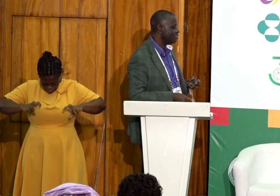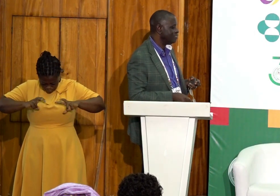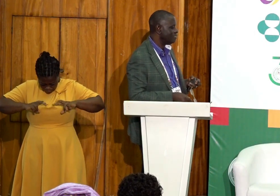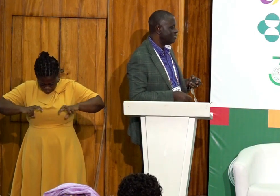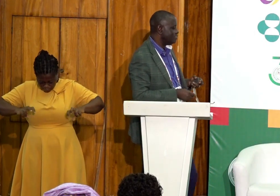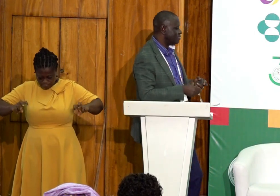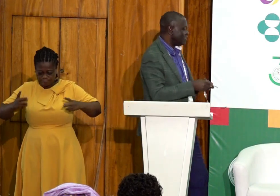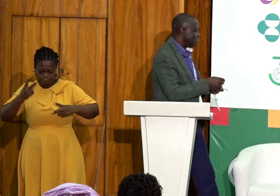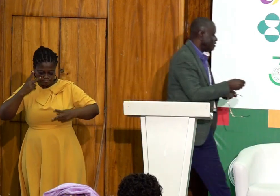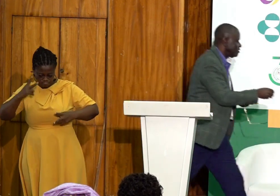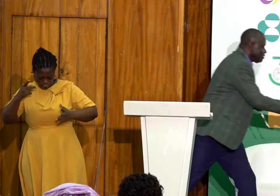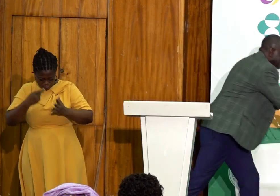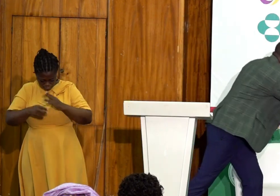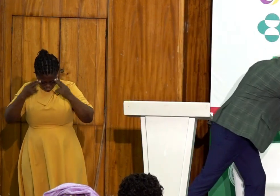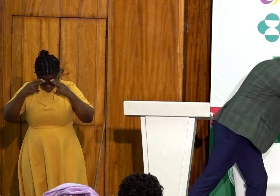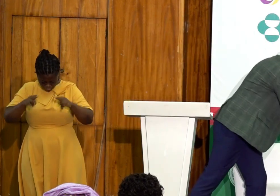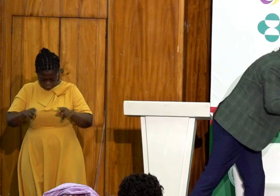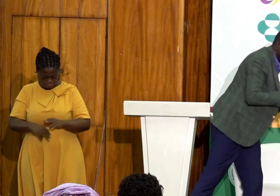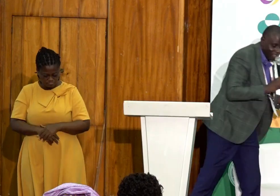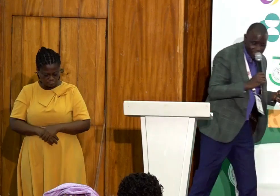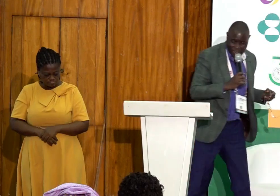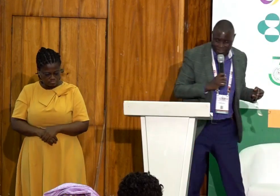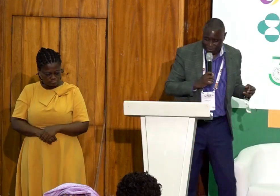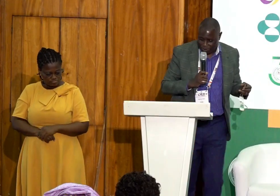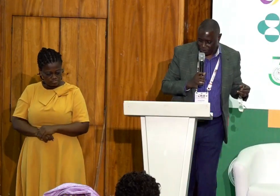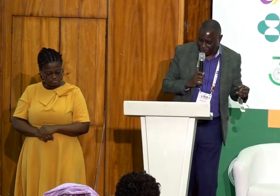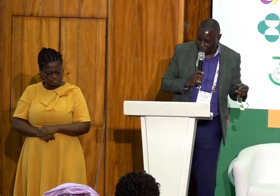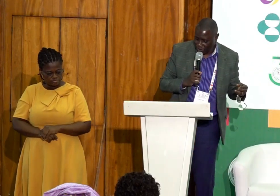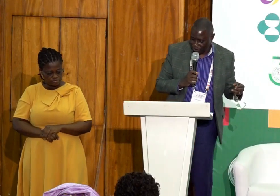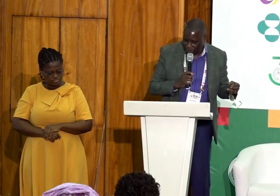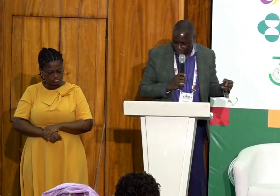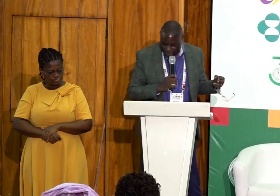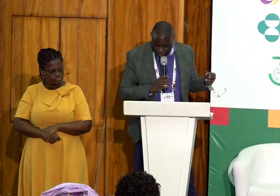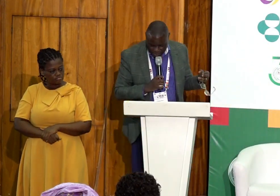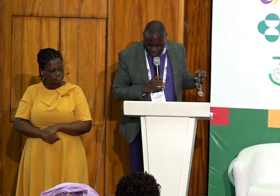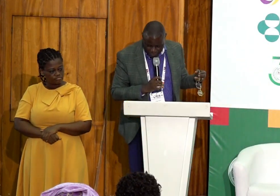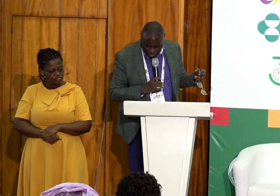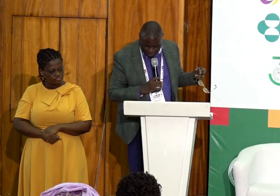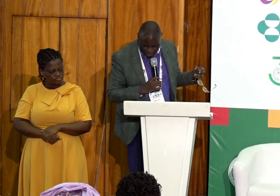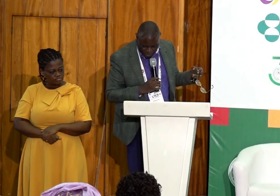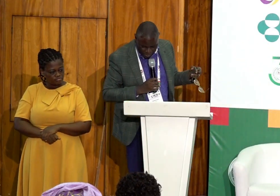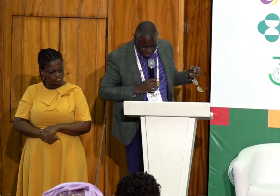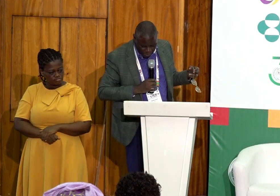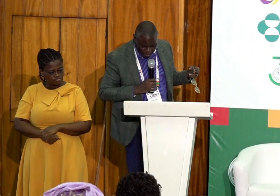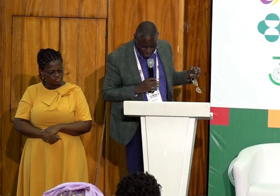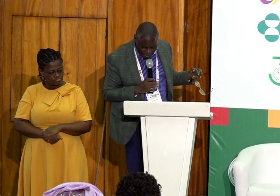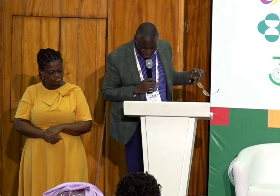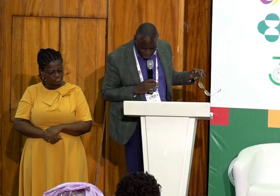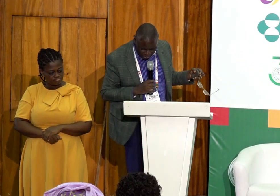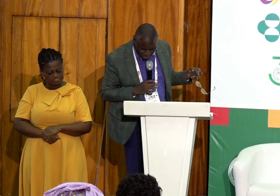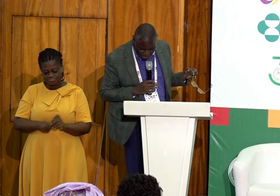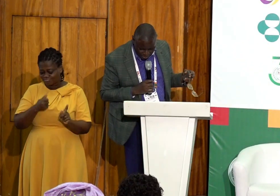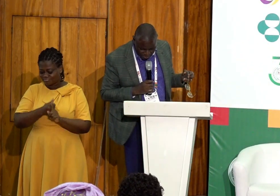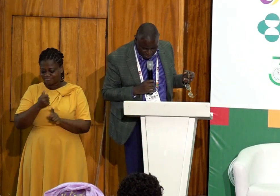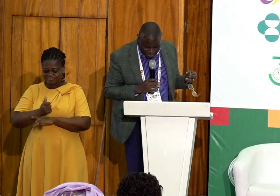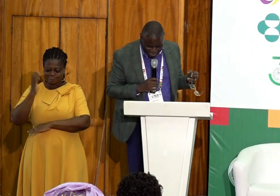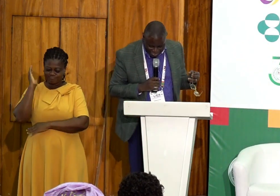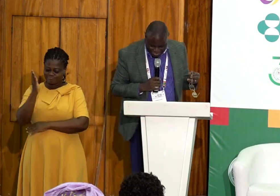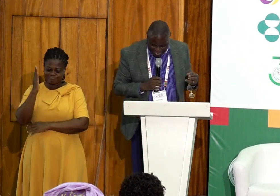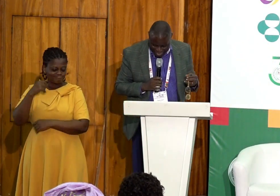see what happens there. Like I said, you look like you deliver your material like a teacher.